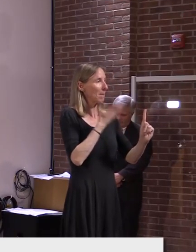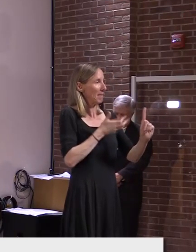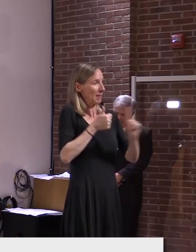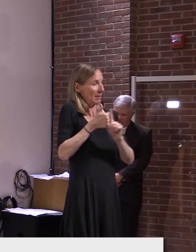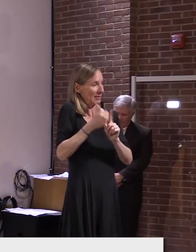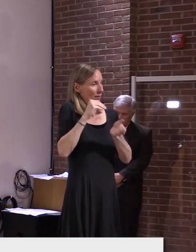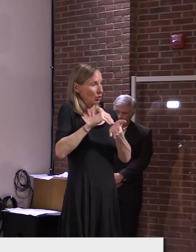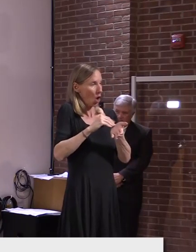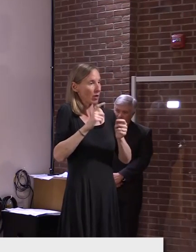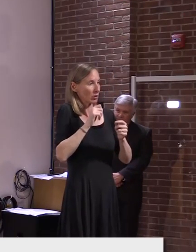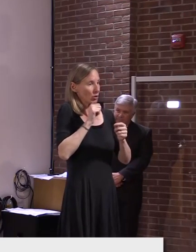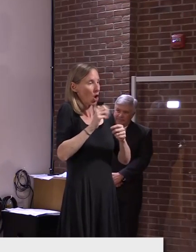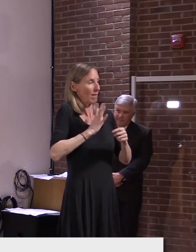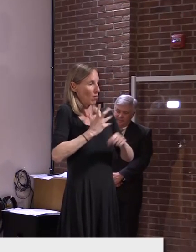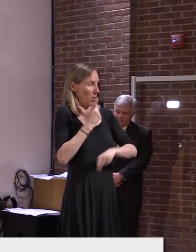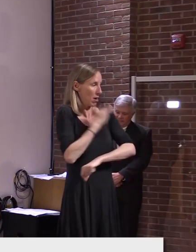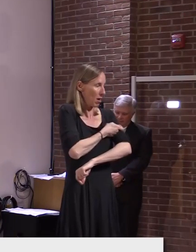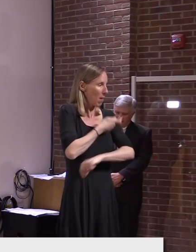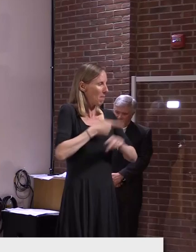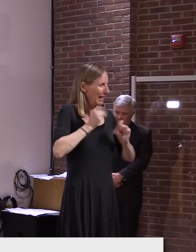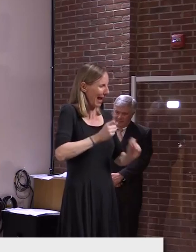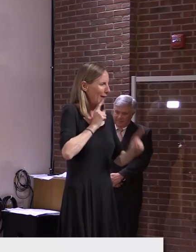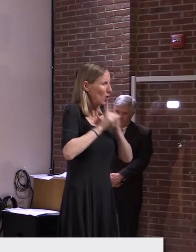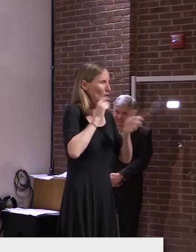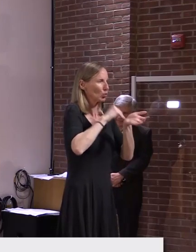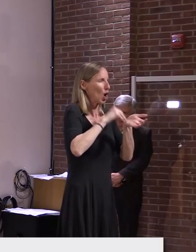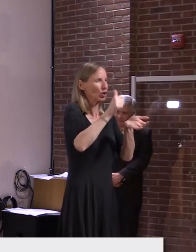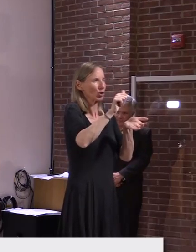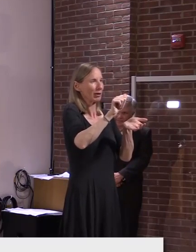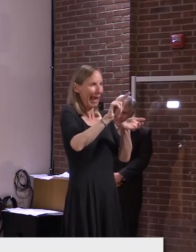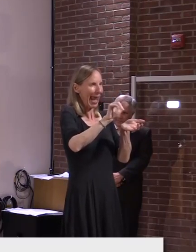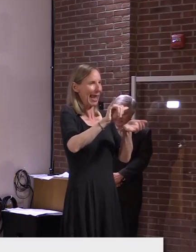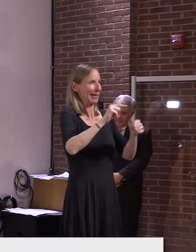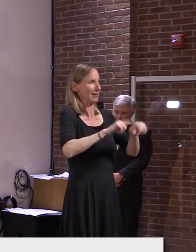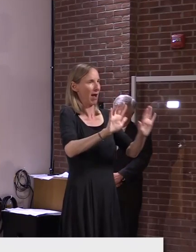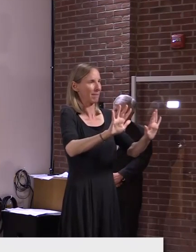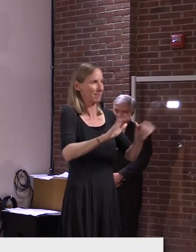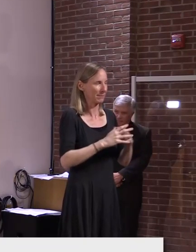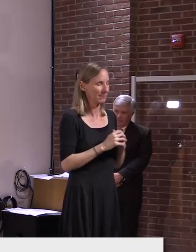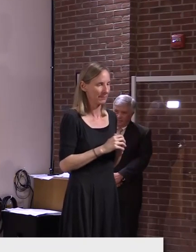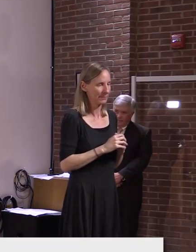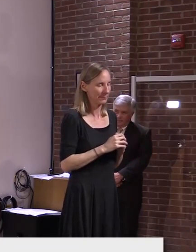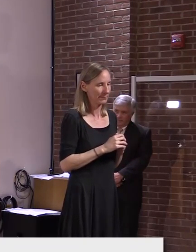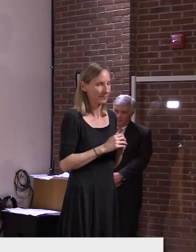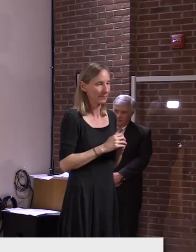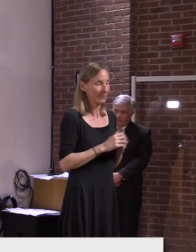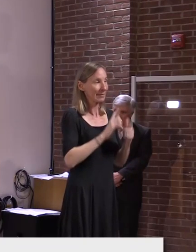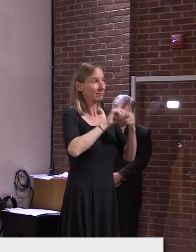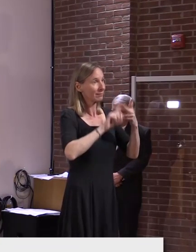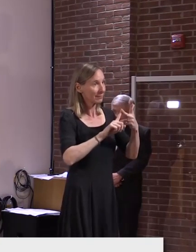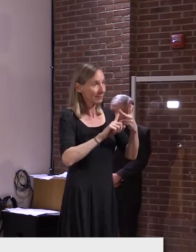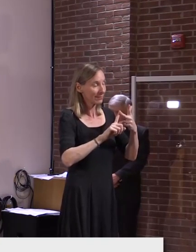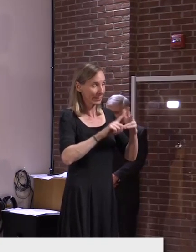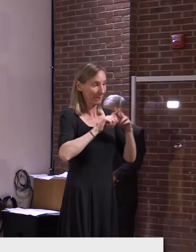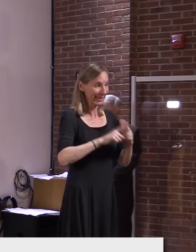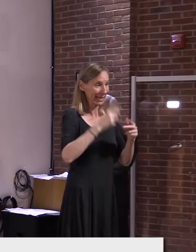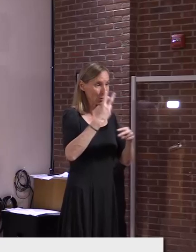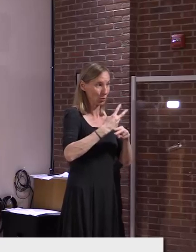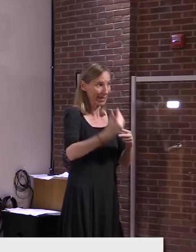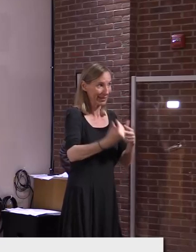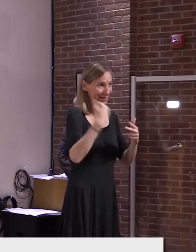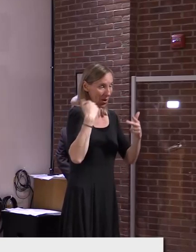the vaccine to them at that moment. In addition to that, beginning 2 days ago, we've